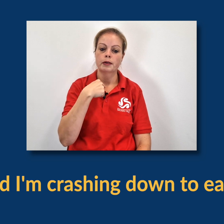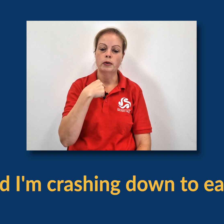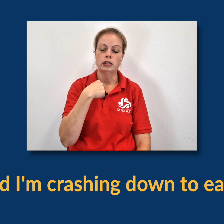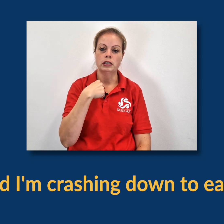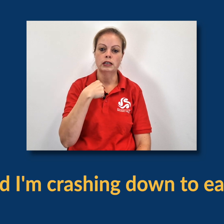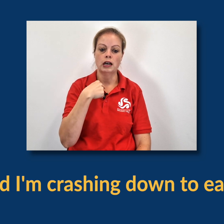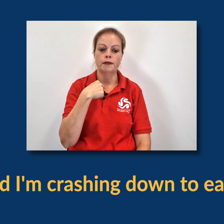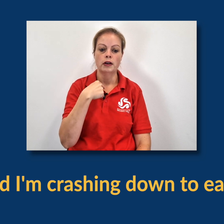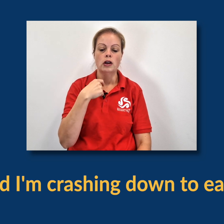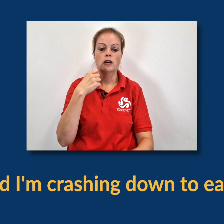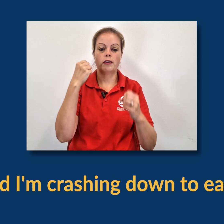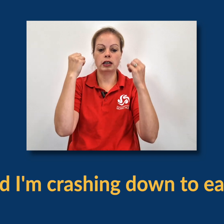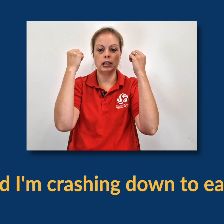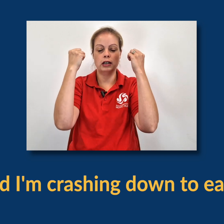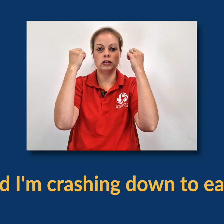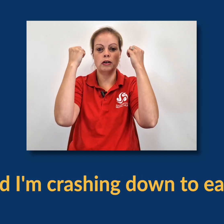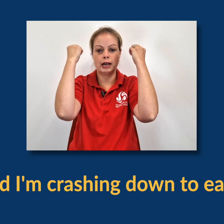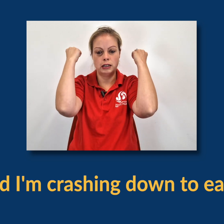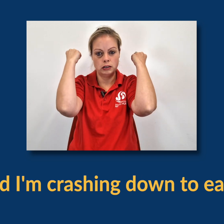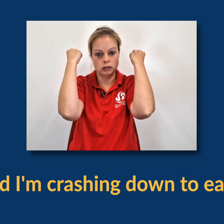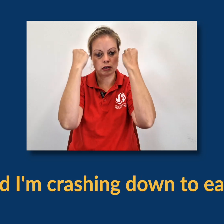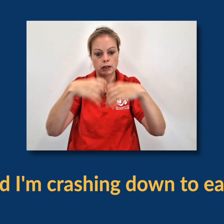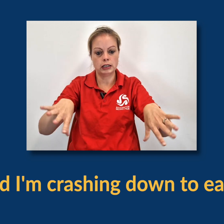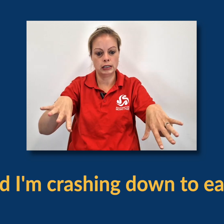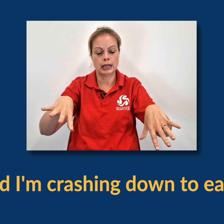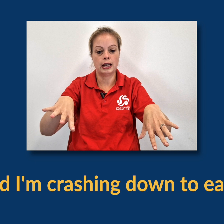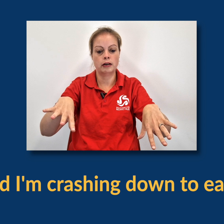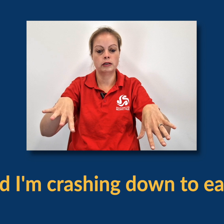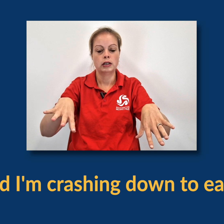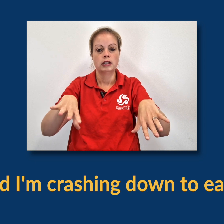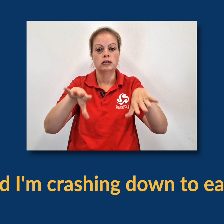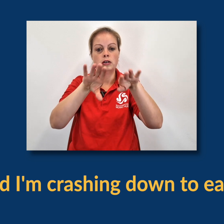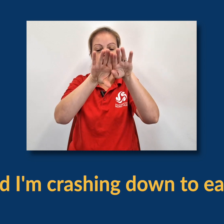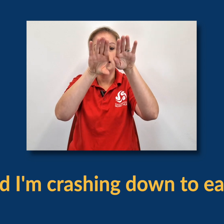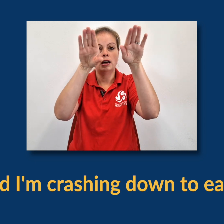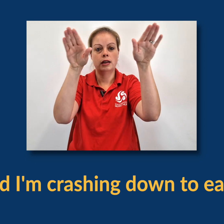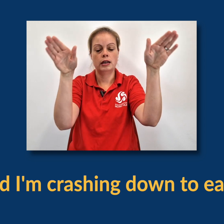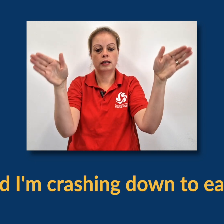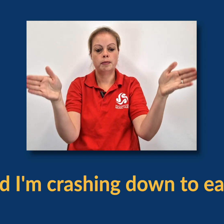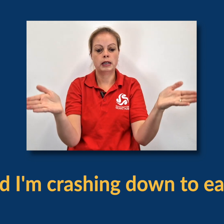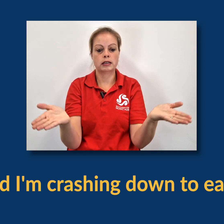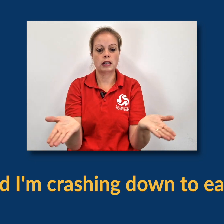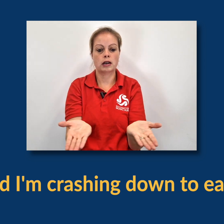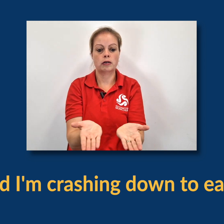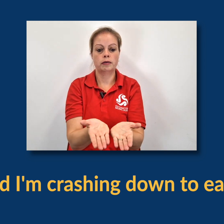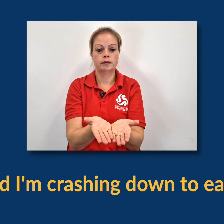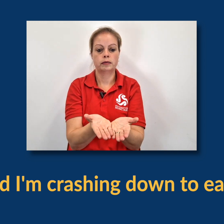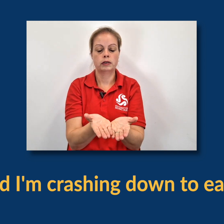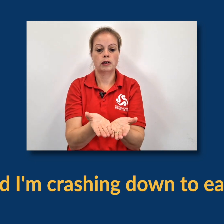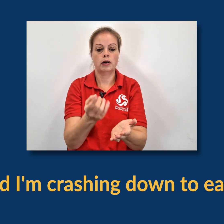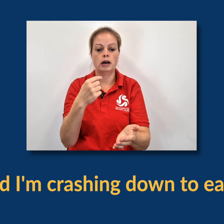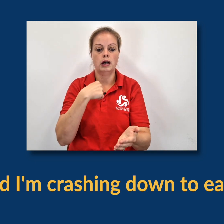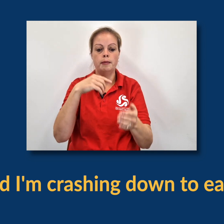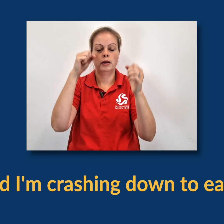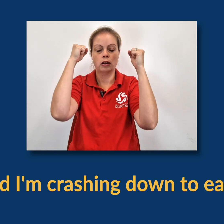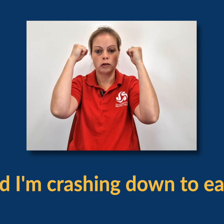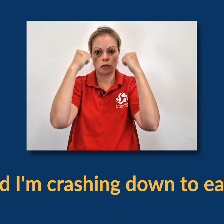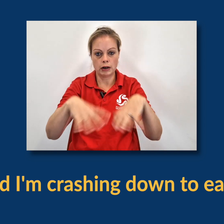pointing to yourself, crashing, two hands just crashing down to earth is a big circle. So I'm